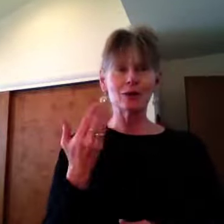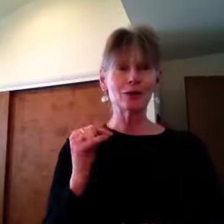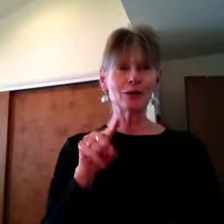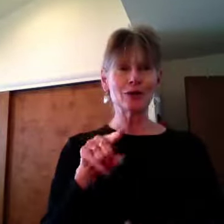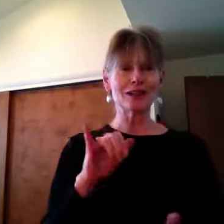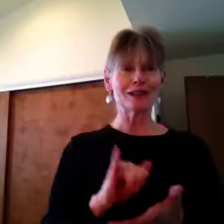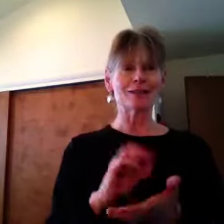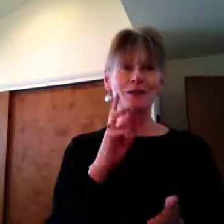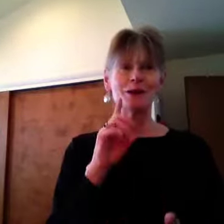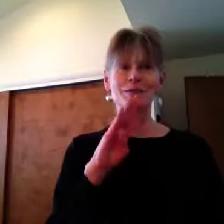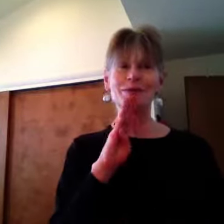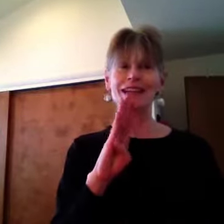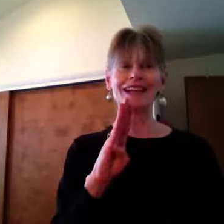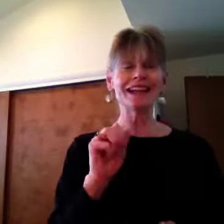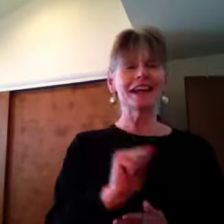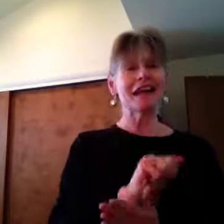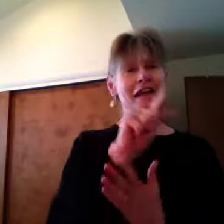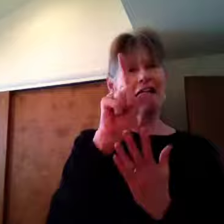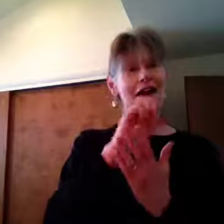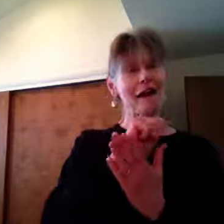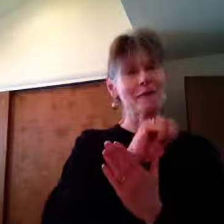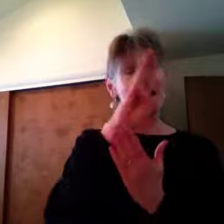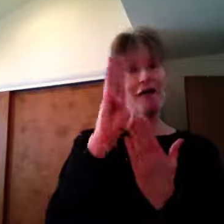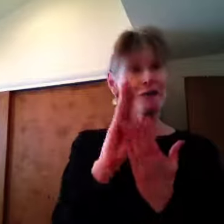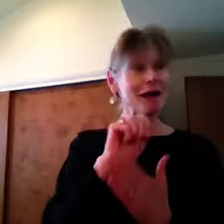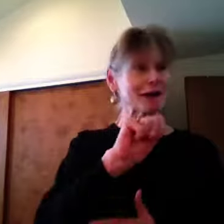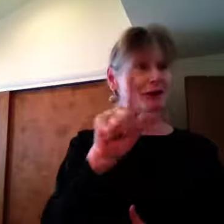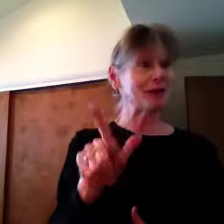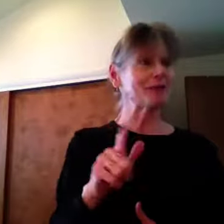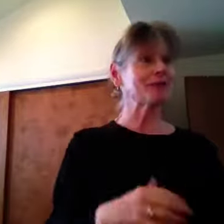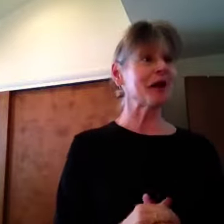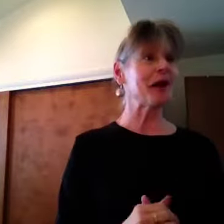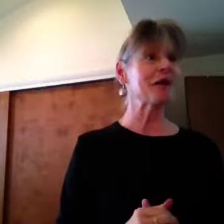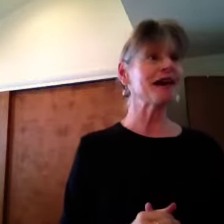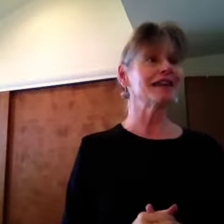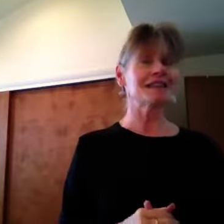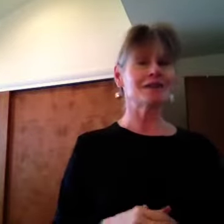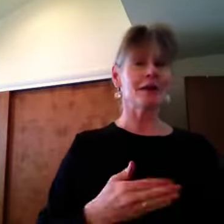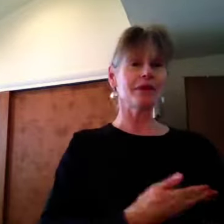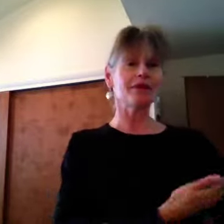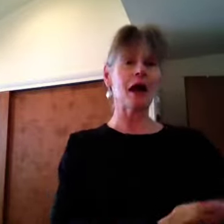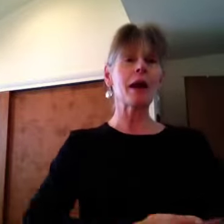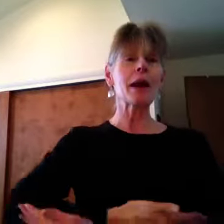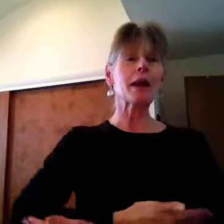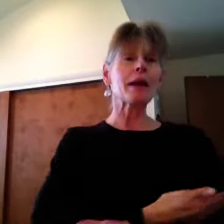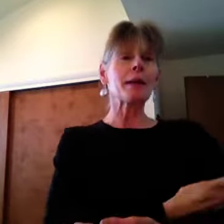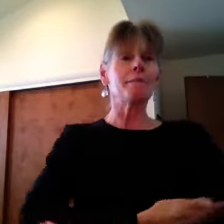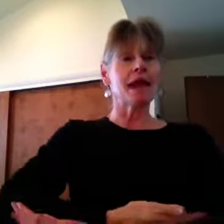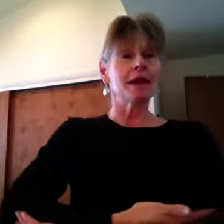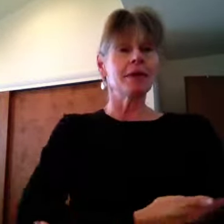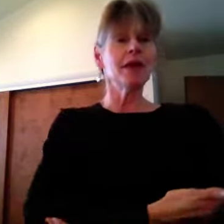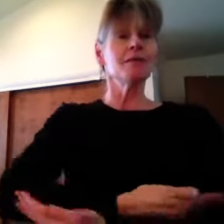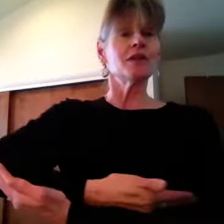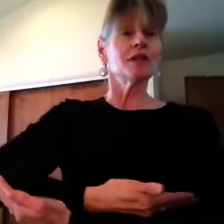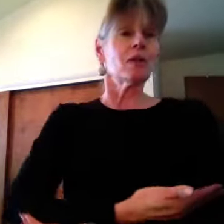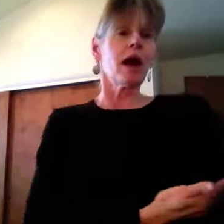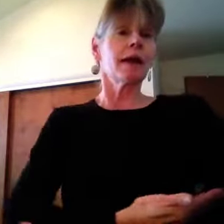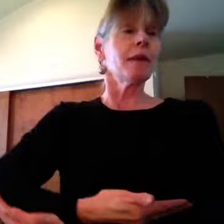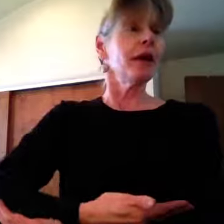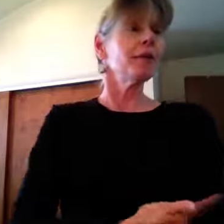told you this would be alphabetical. Alright, so then we've got baby, just rocking the baby